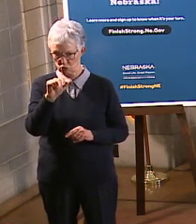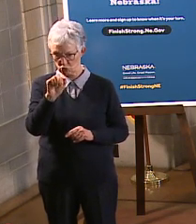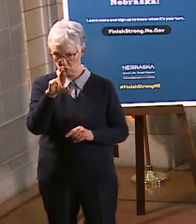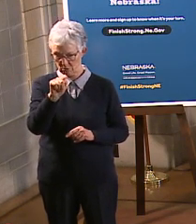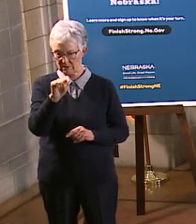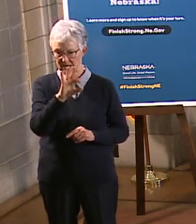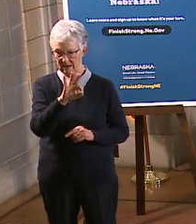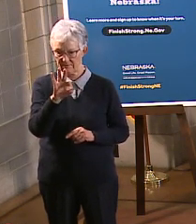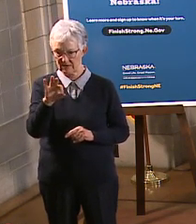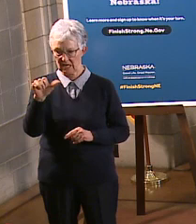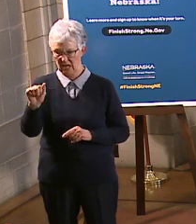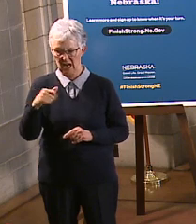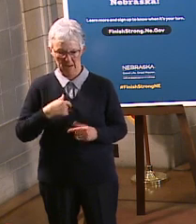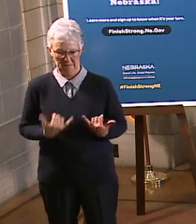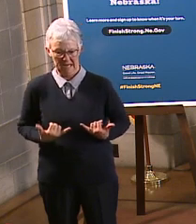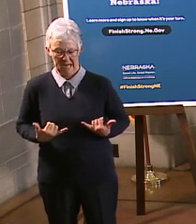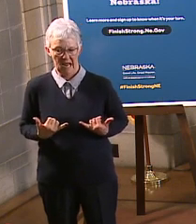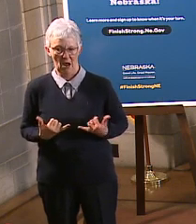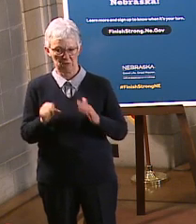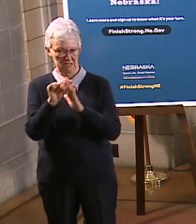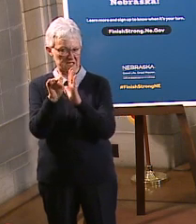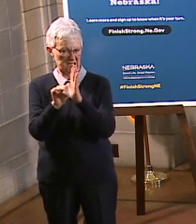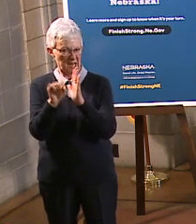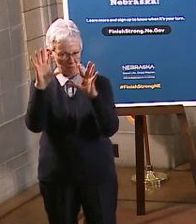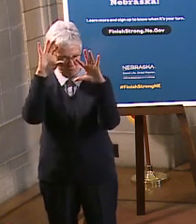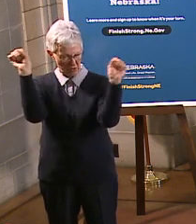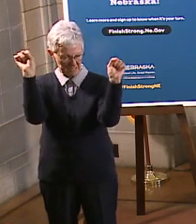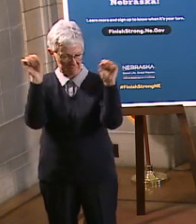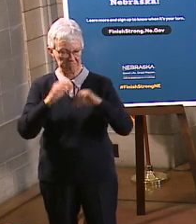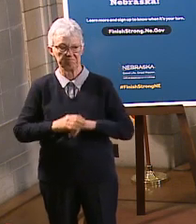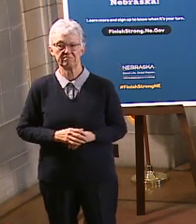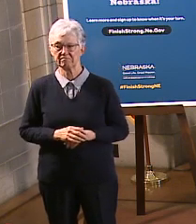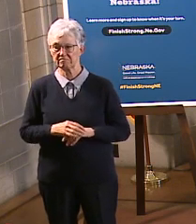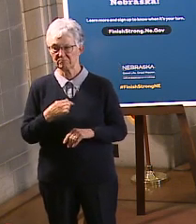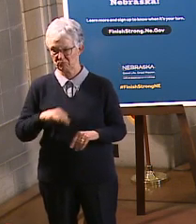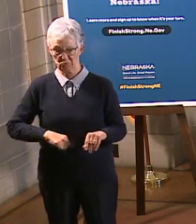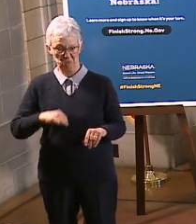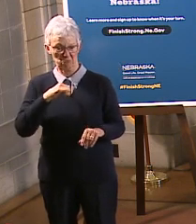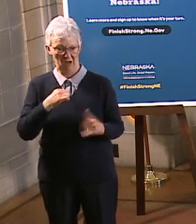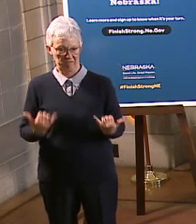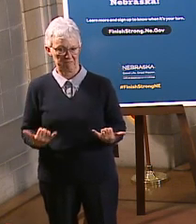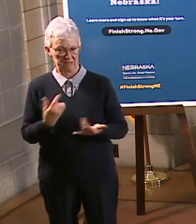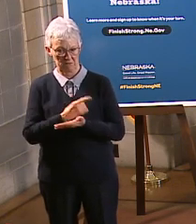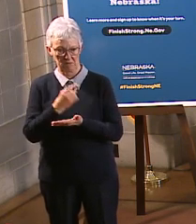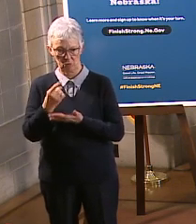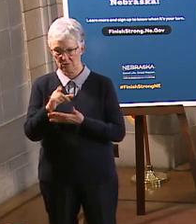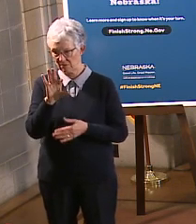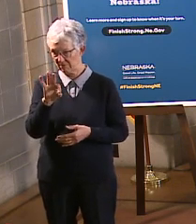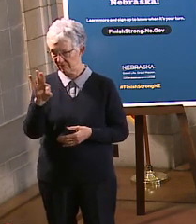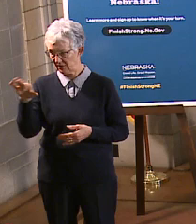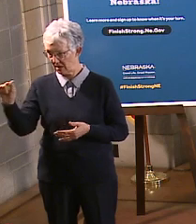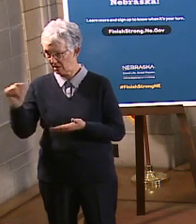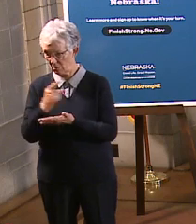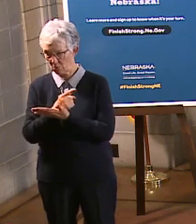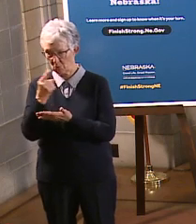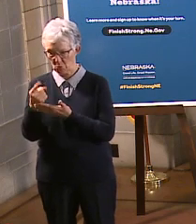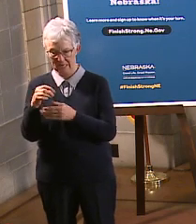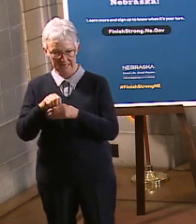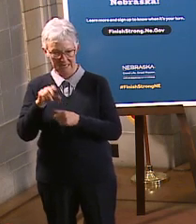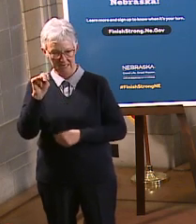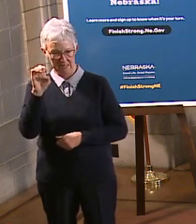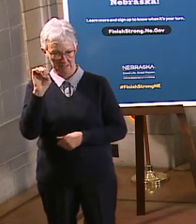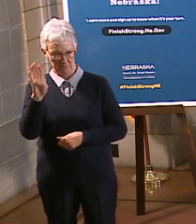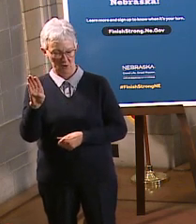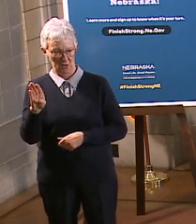Nebraska FFA state president. And it's truly an honor to have this week declared FFA week here in Nebraska.